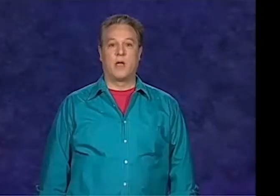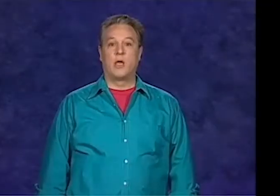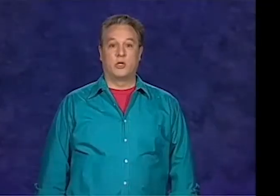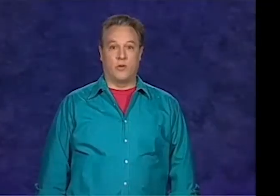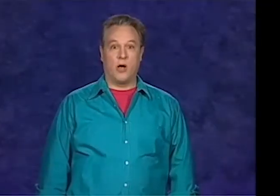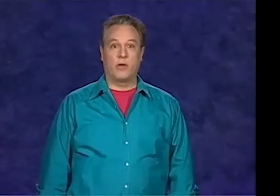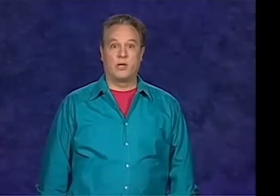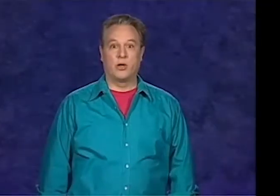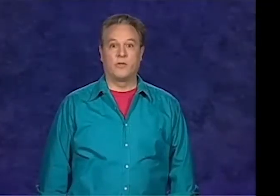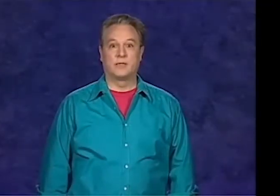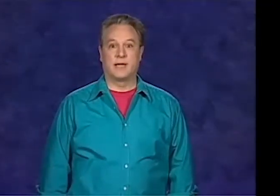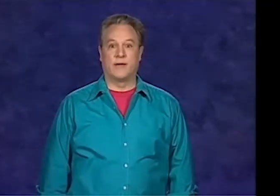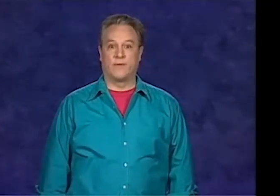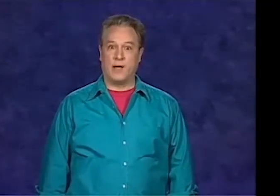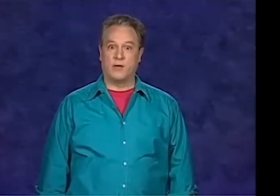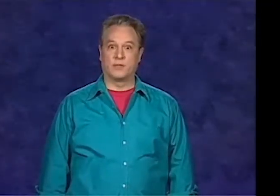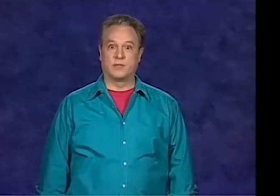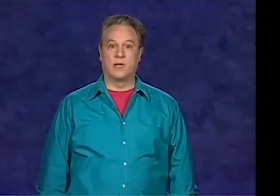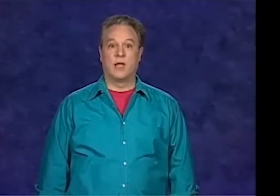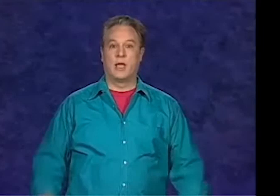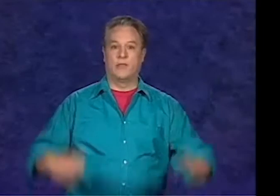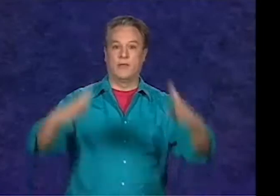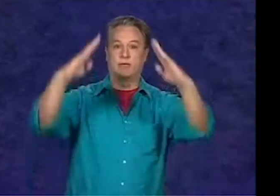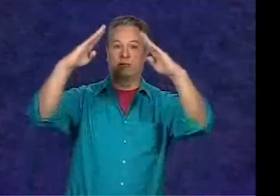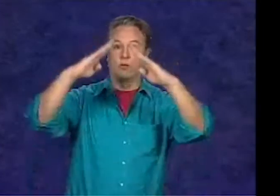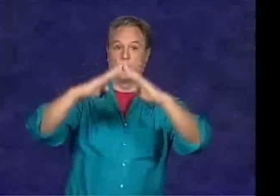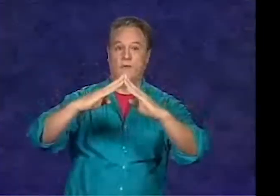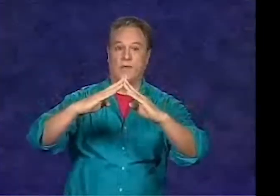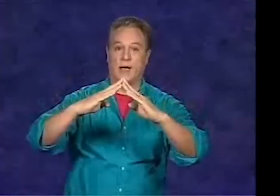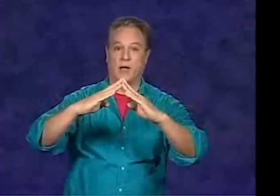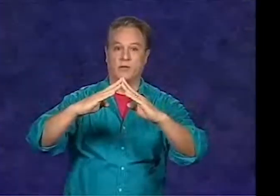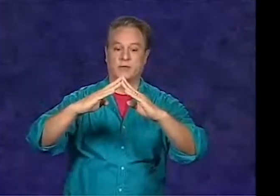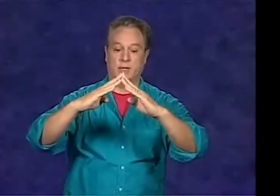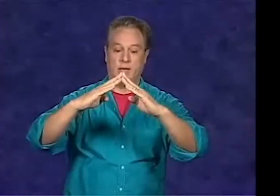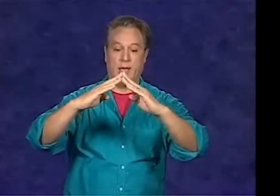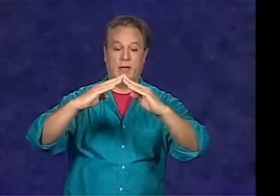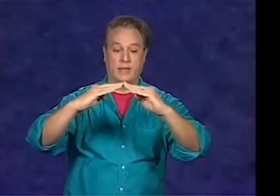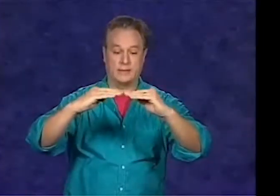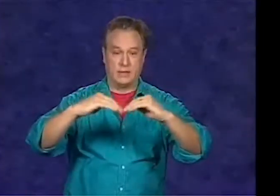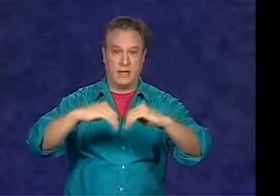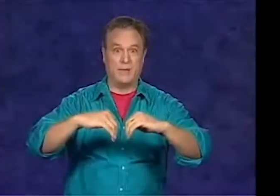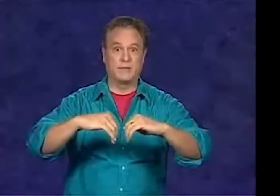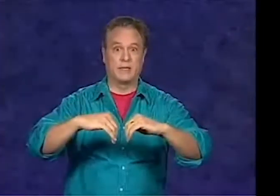You already learned the sign for house. This is the roof of the house, and it's collapsing.